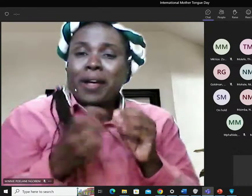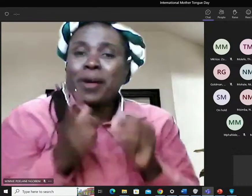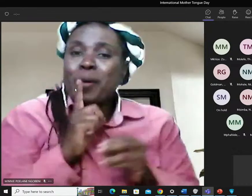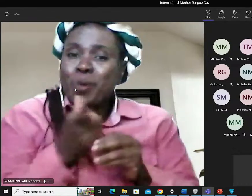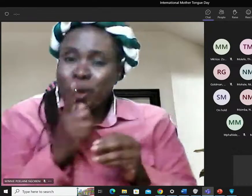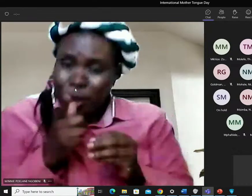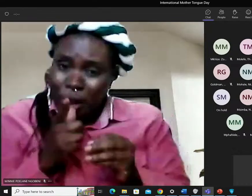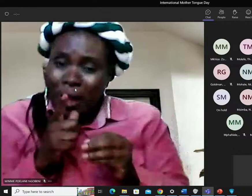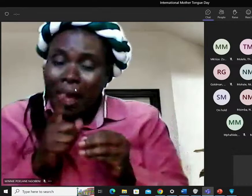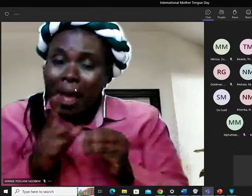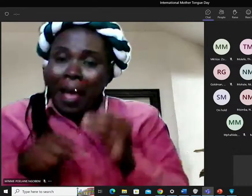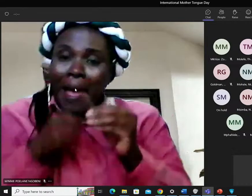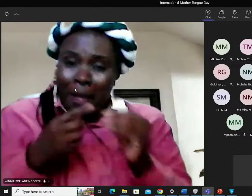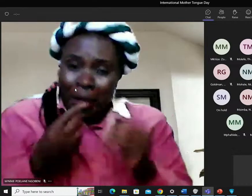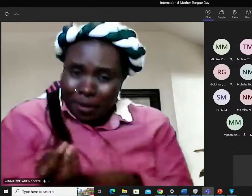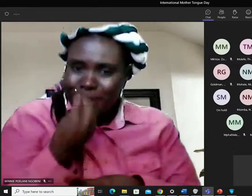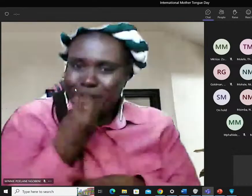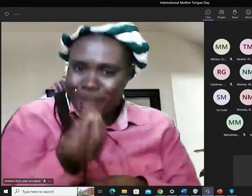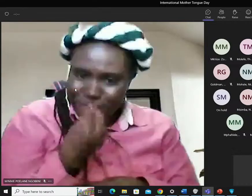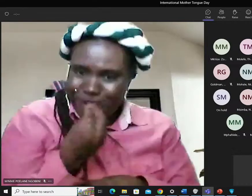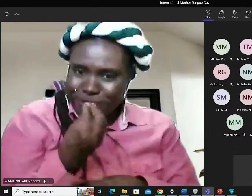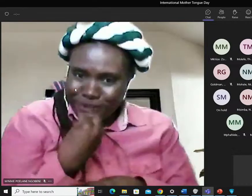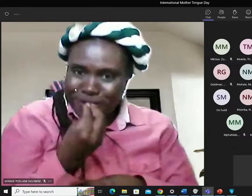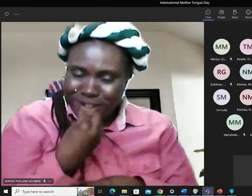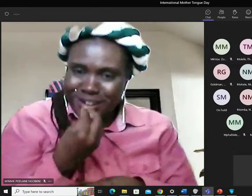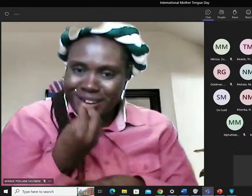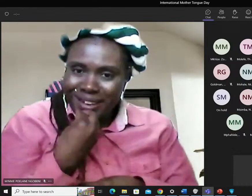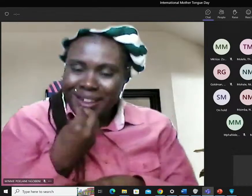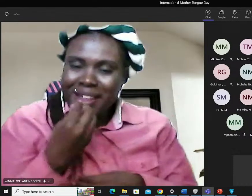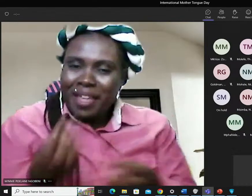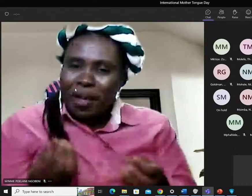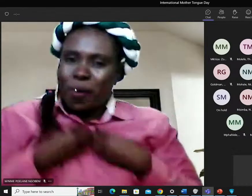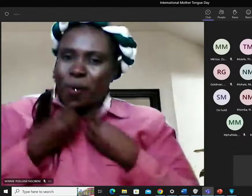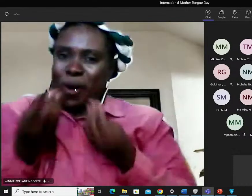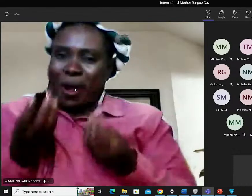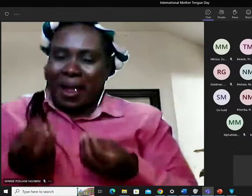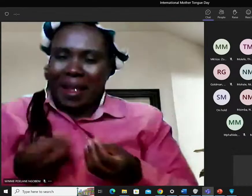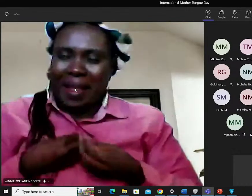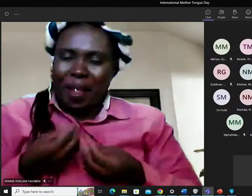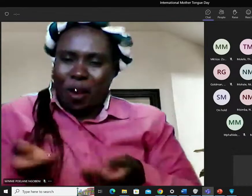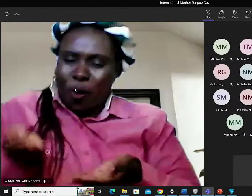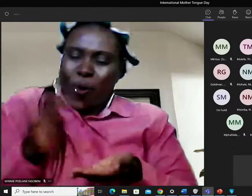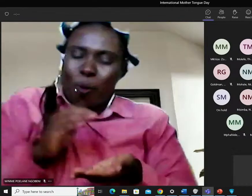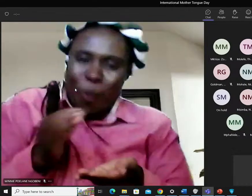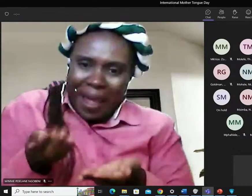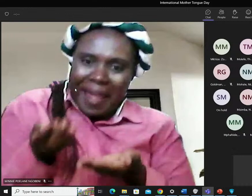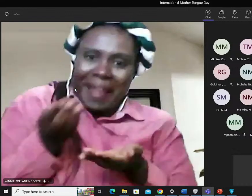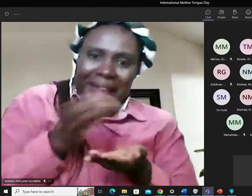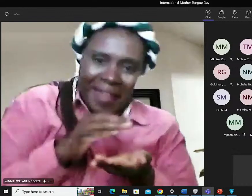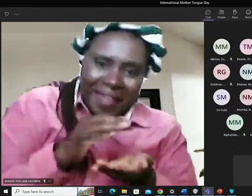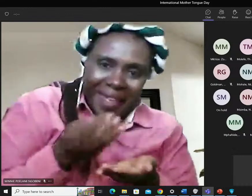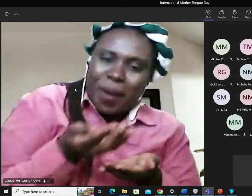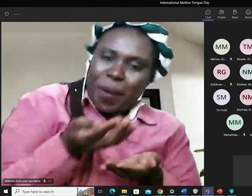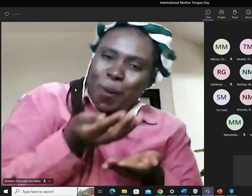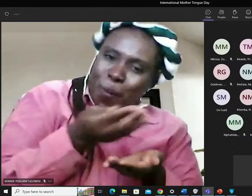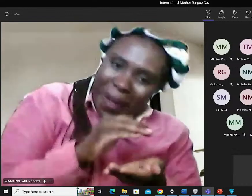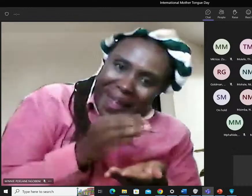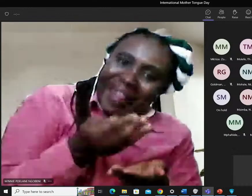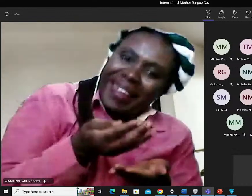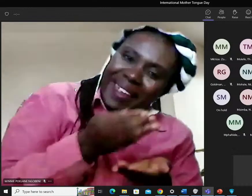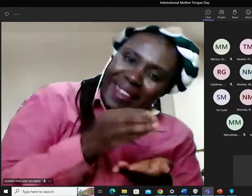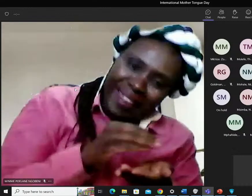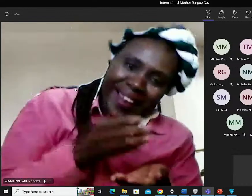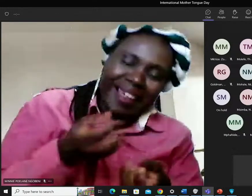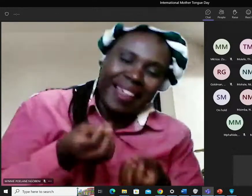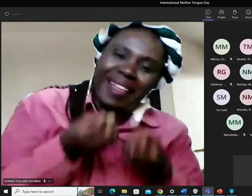about food. I heard the poem saying, "Nuku pak, yeah, liagagwa le pak."